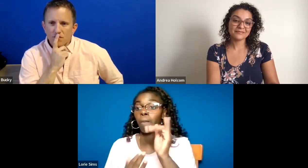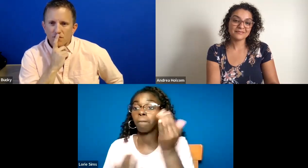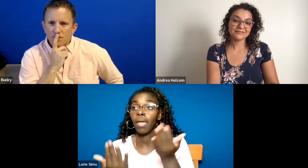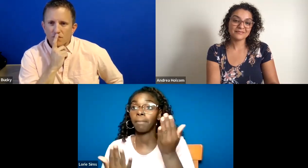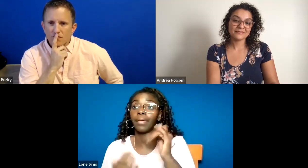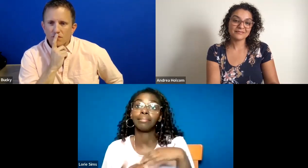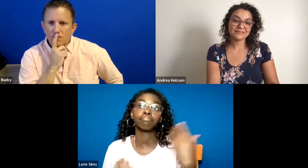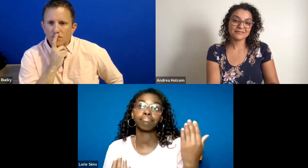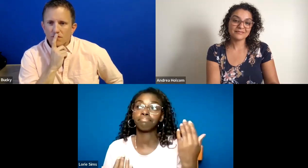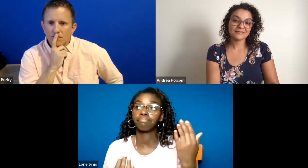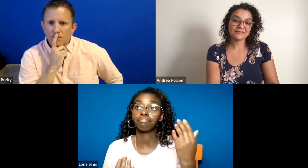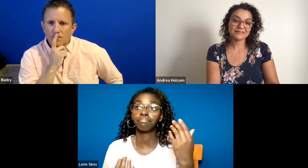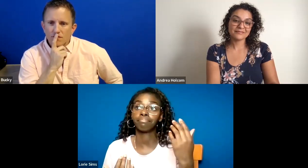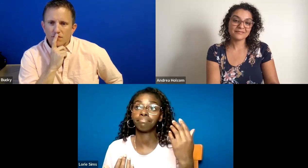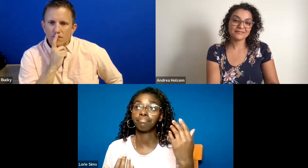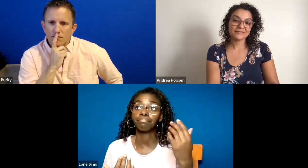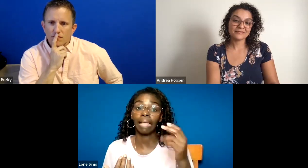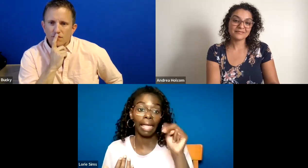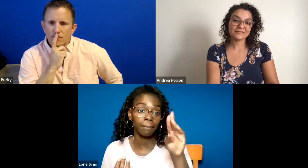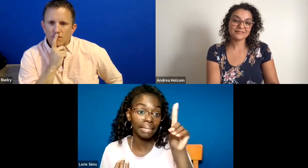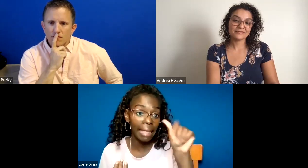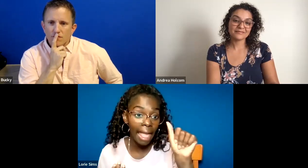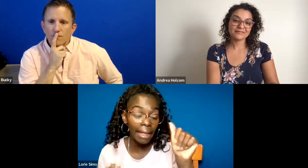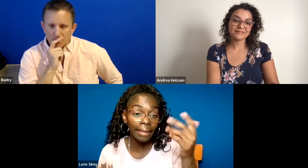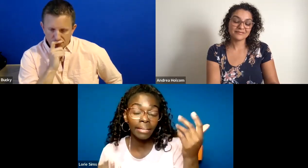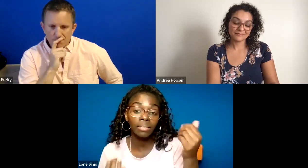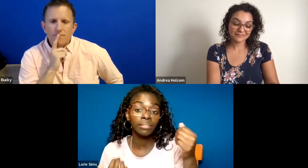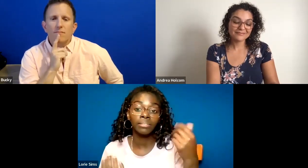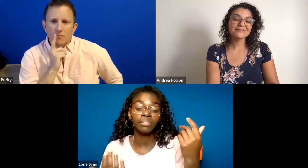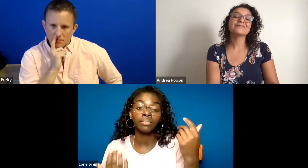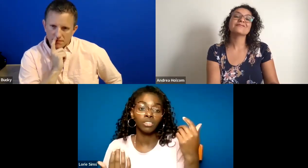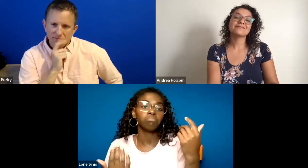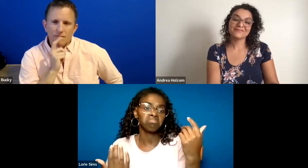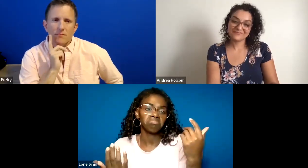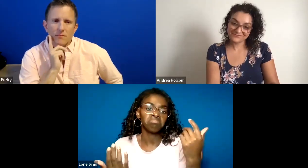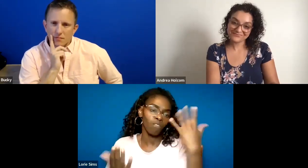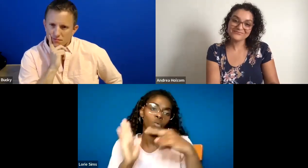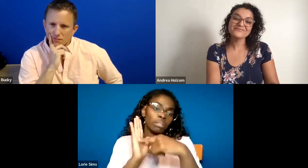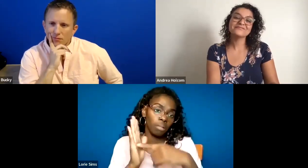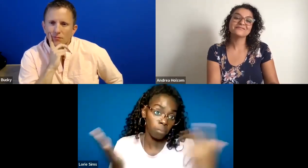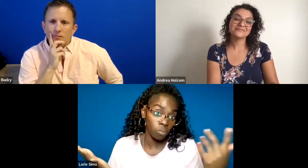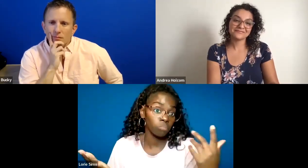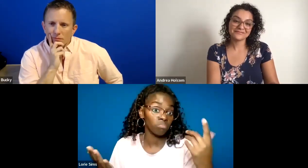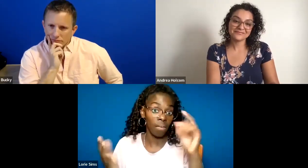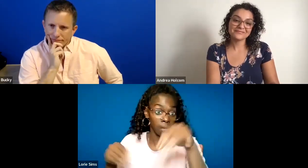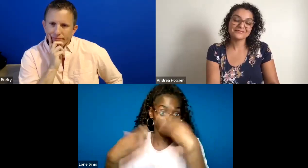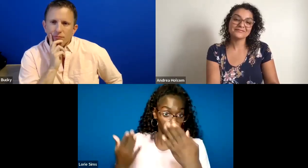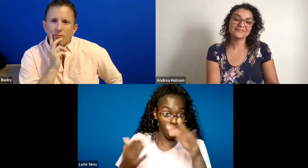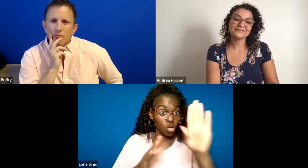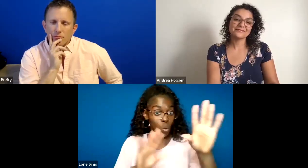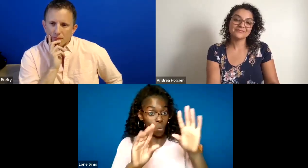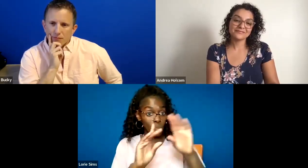If it's truly a workshop, perhaps, let's say, National Black Deaf Advocates, NBDA, for